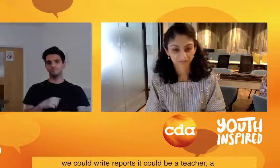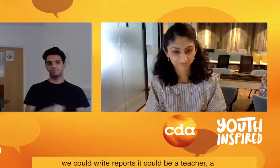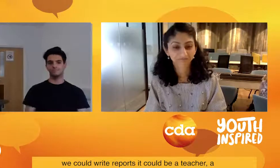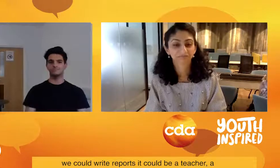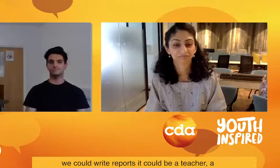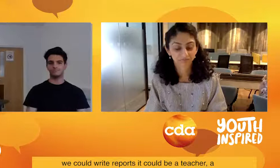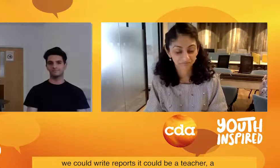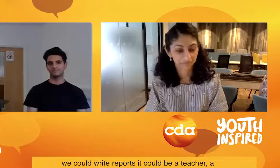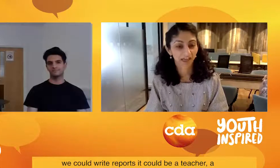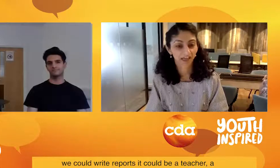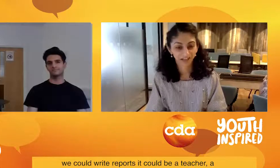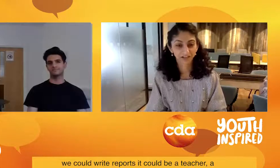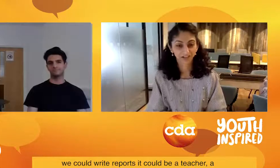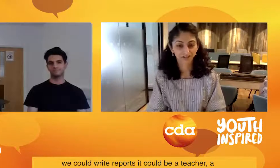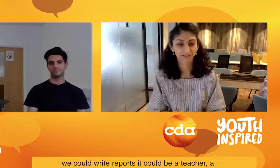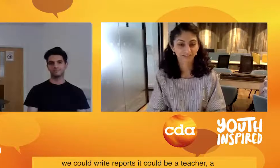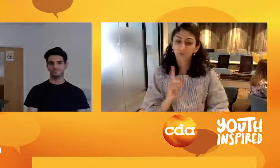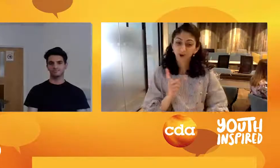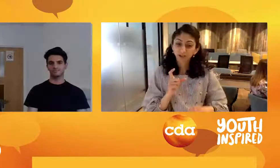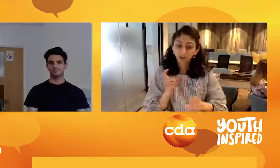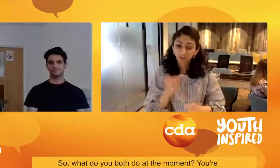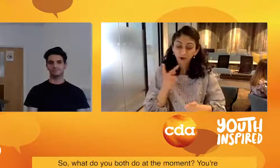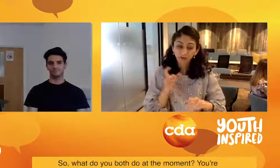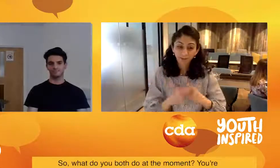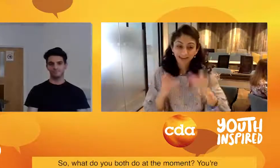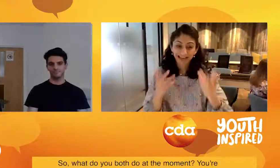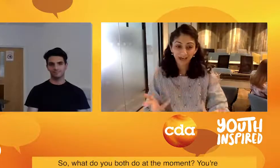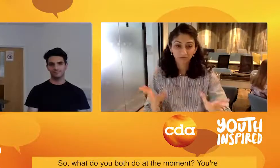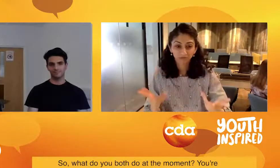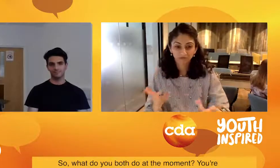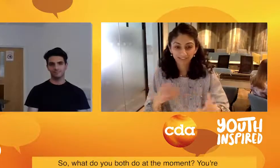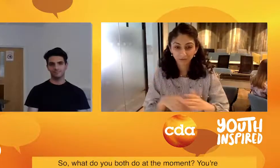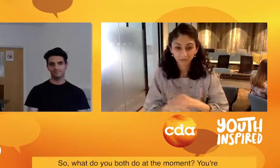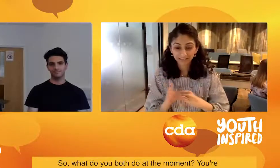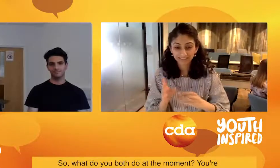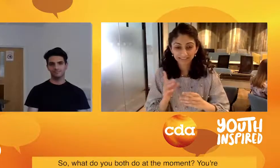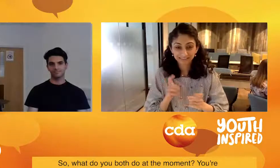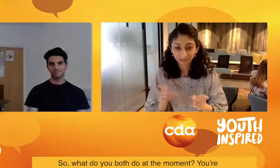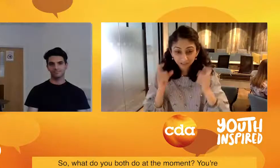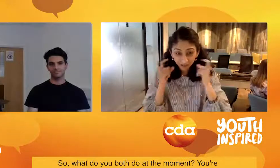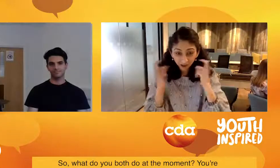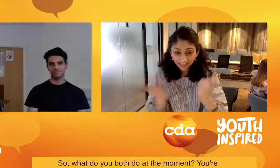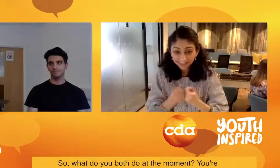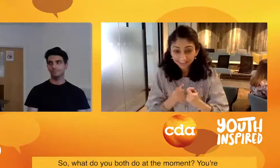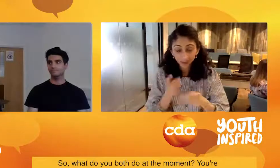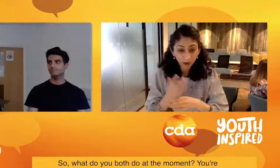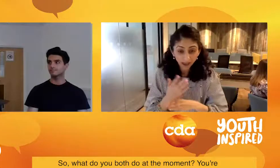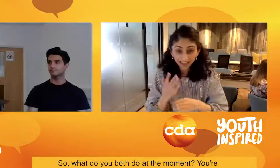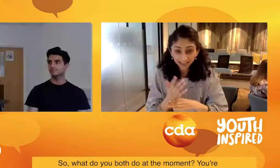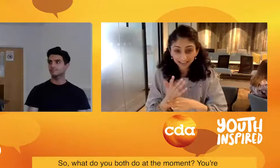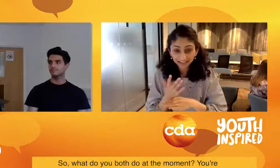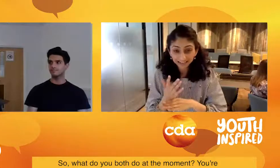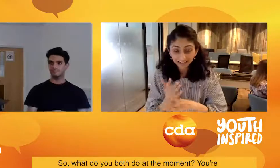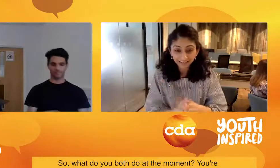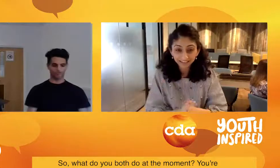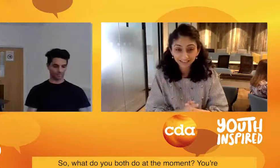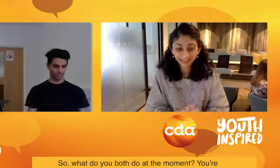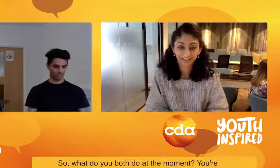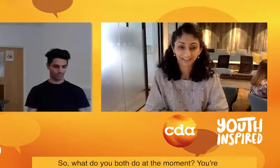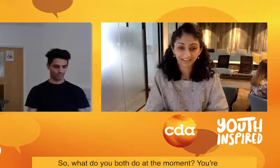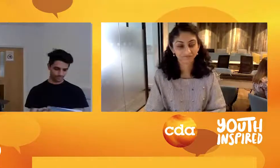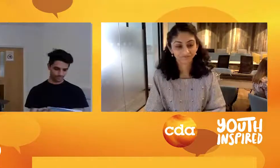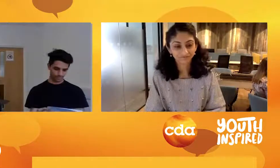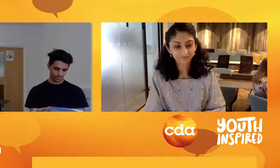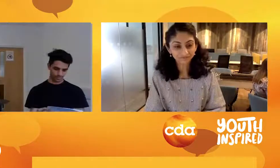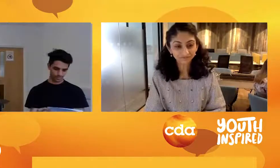a policeman, anything. So what do you both do at the moment? You're in college, are you working? What do you